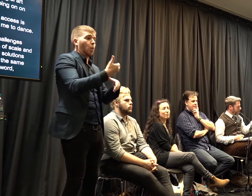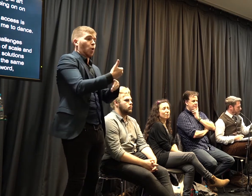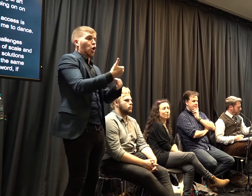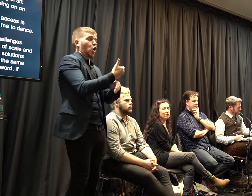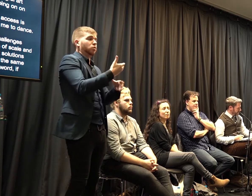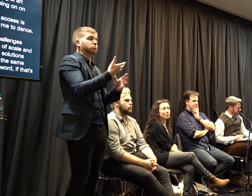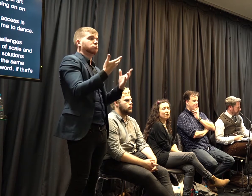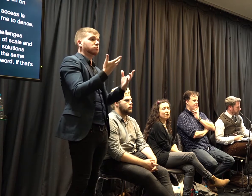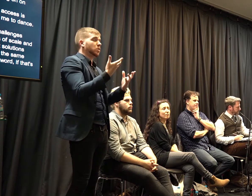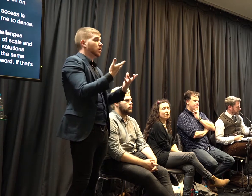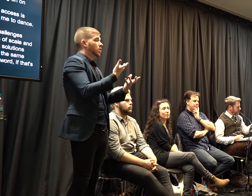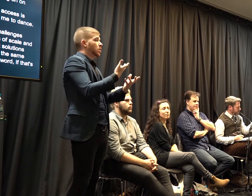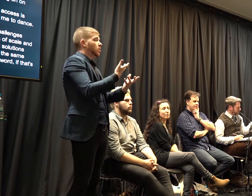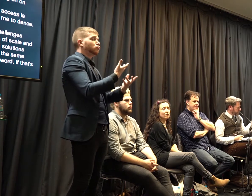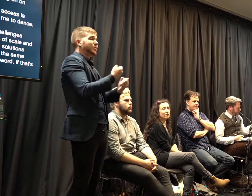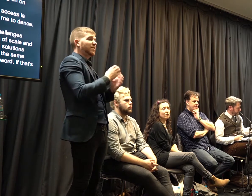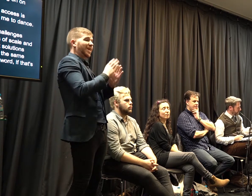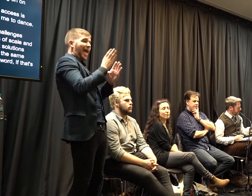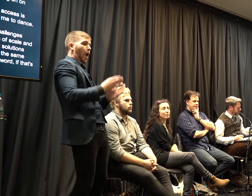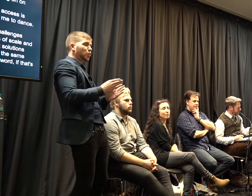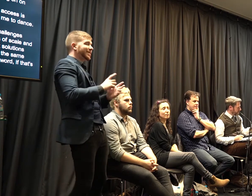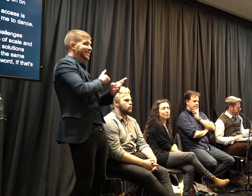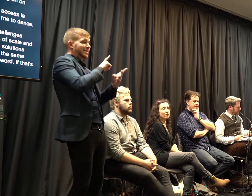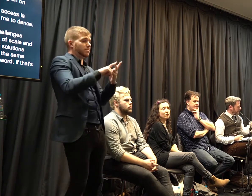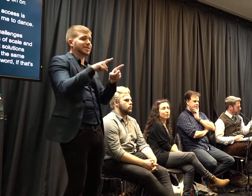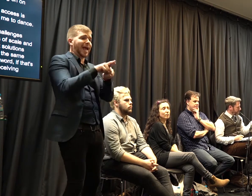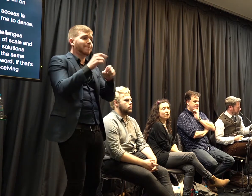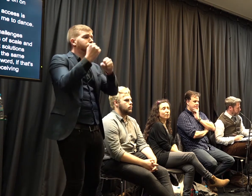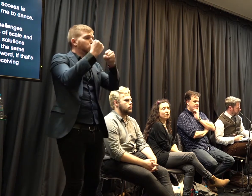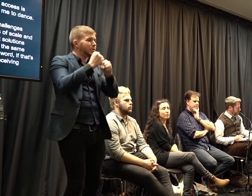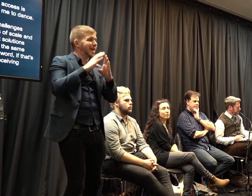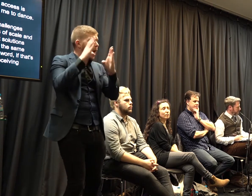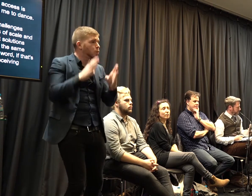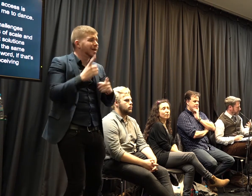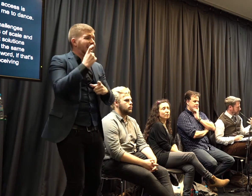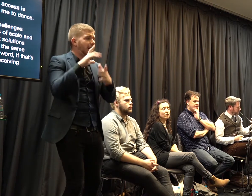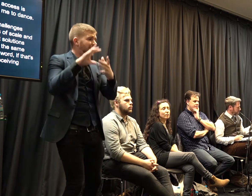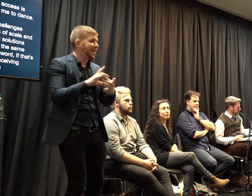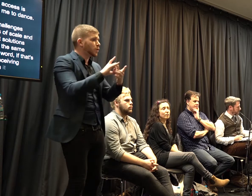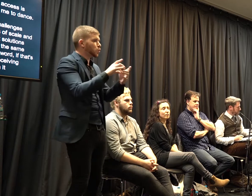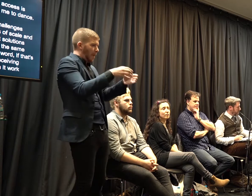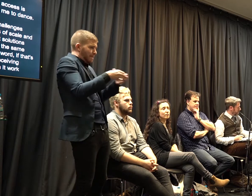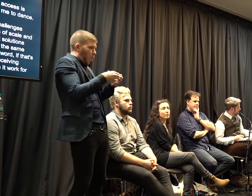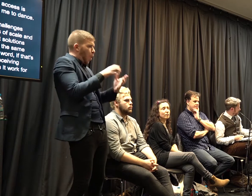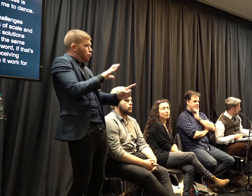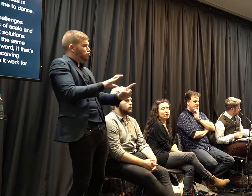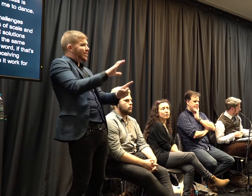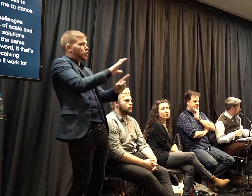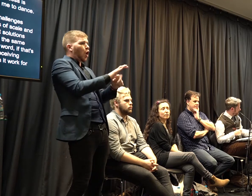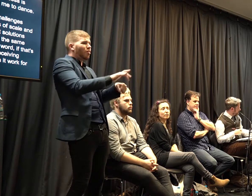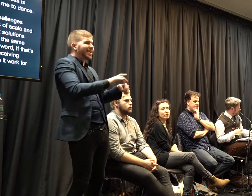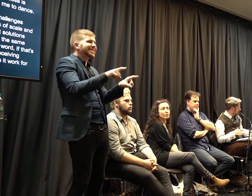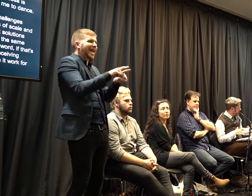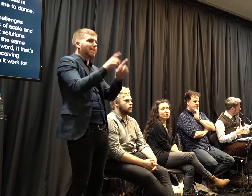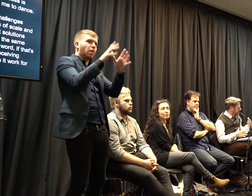for receiving houses as much as producing houses? Can it work for smaller regional theatres as much as larger regional